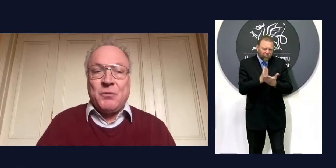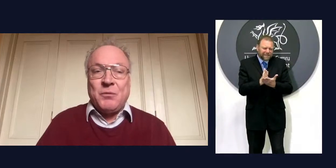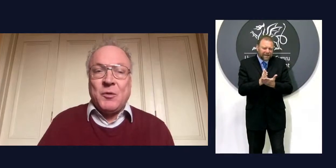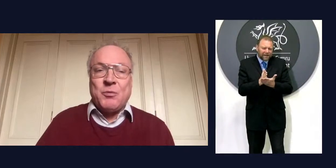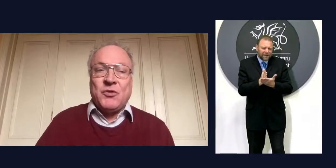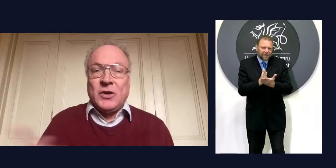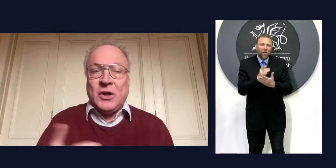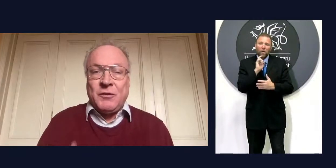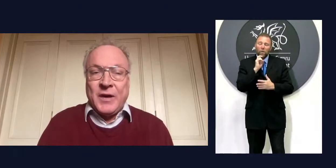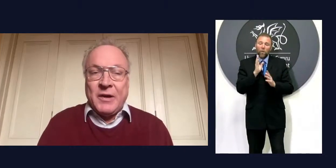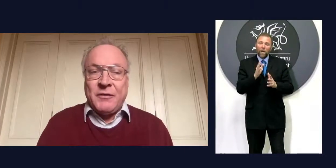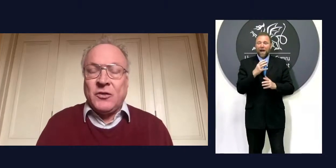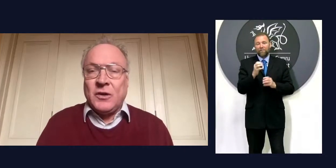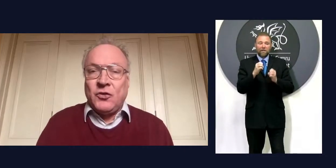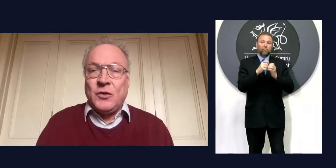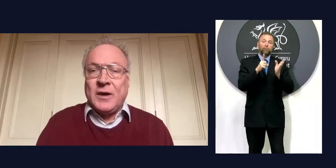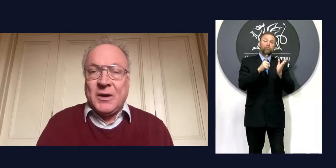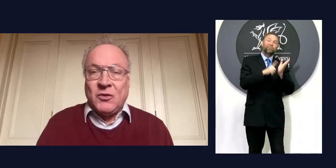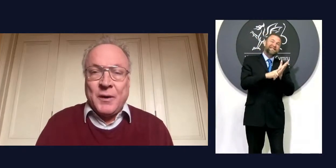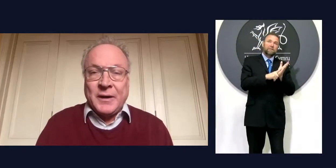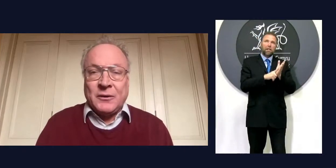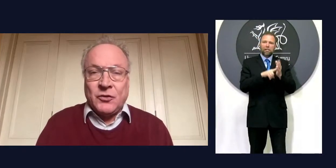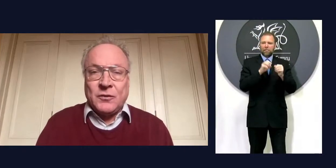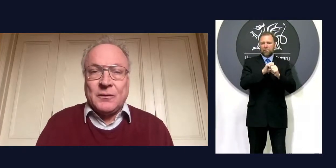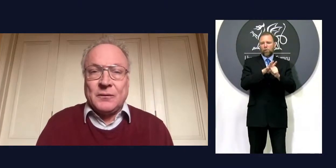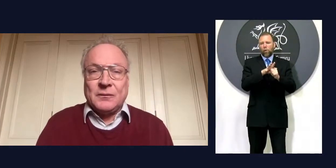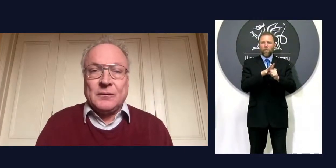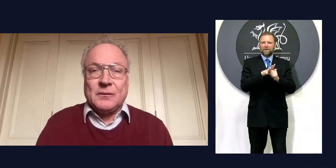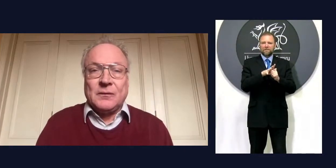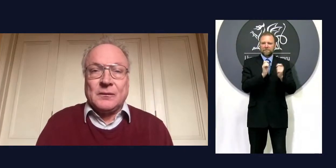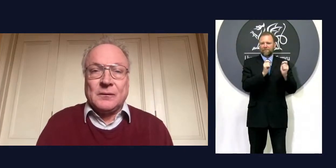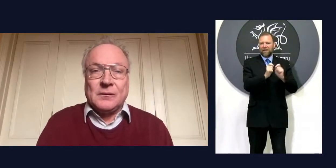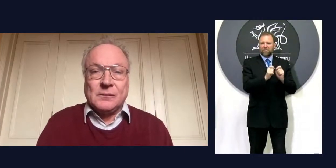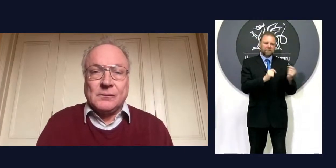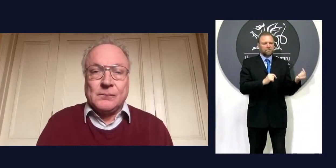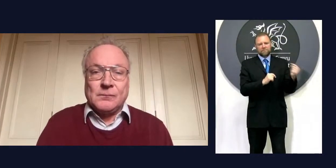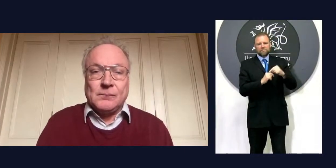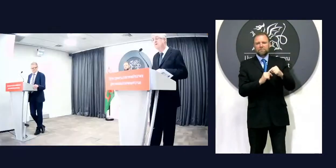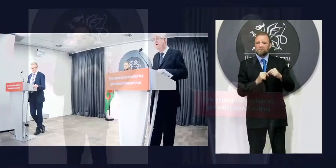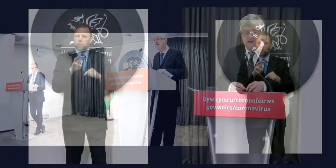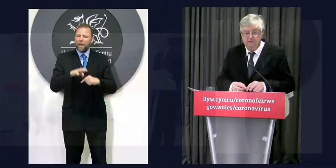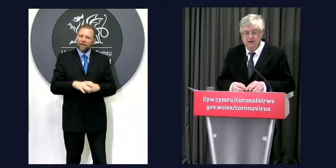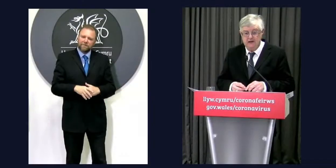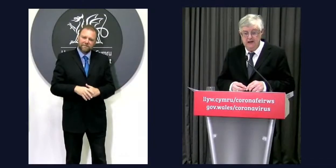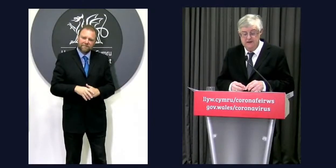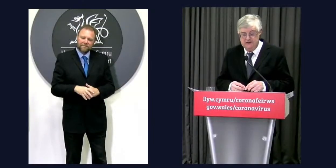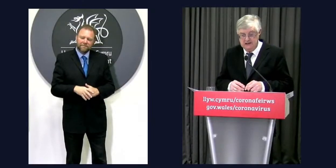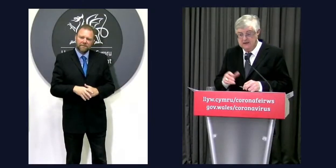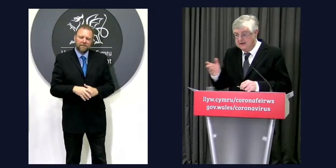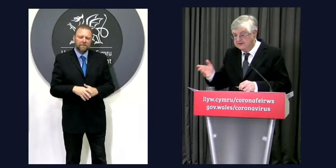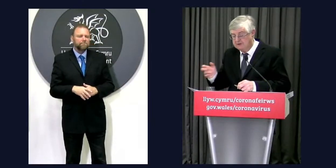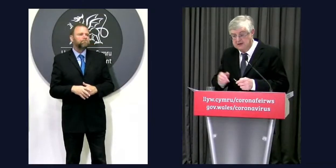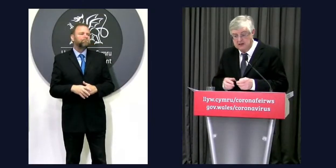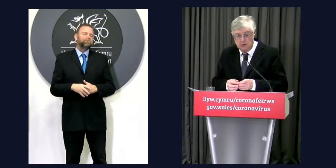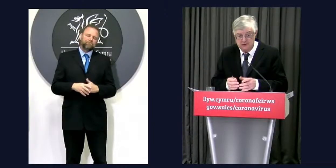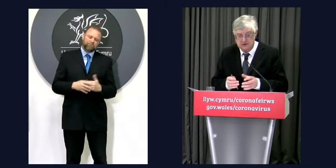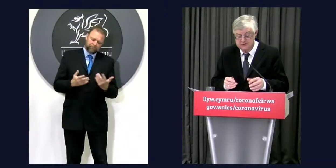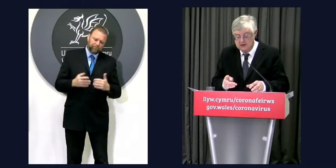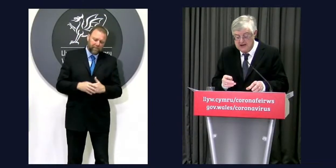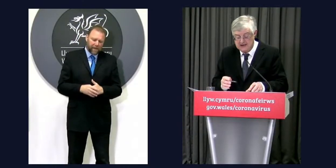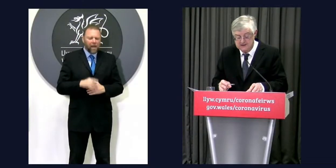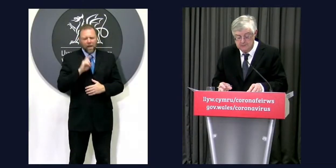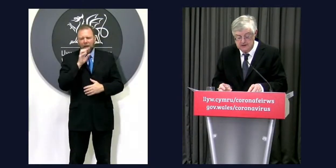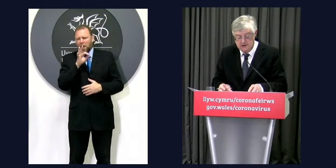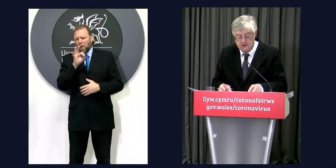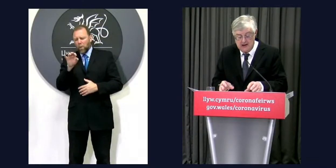for example, we'll have the Bristol COVID variant soon coming into Wales? Well, we looked very carefully indeed, and I'll ask Frank in a moment